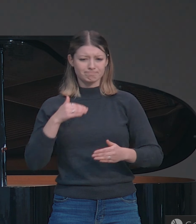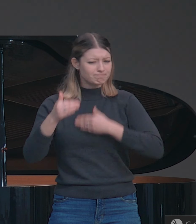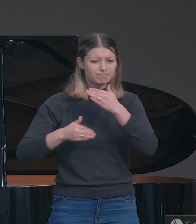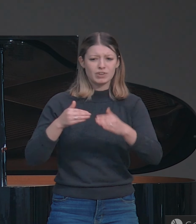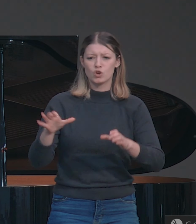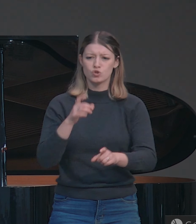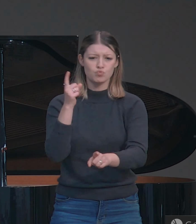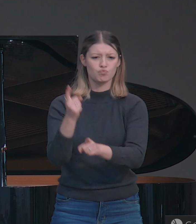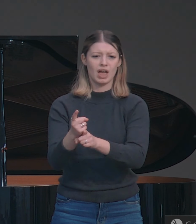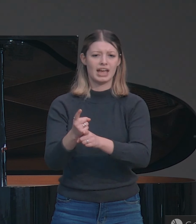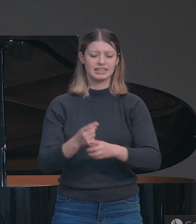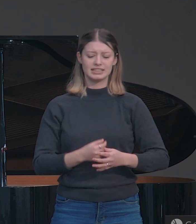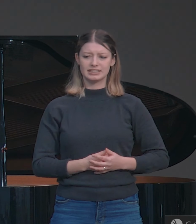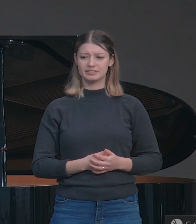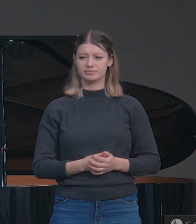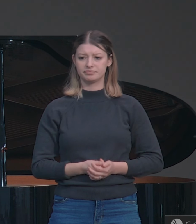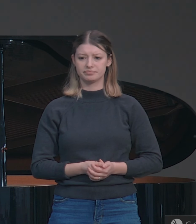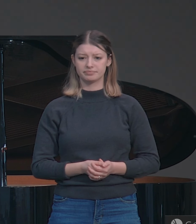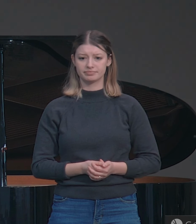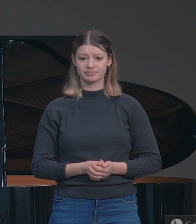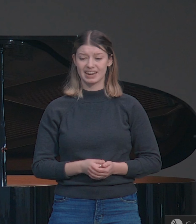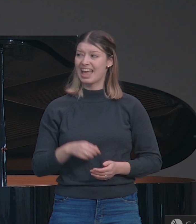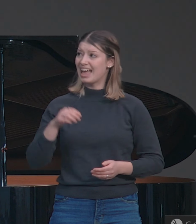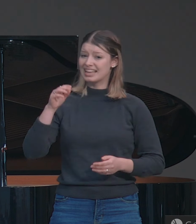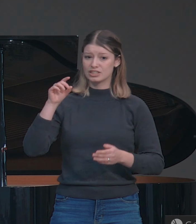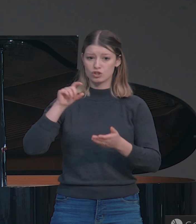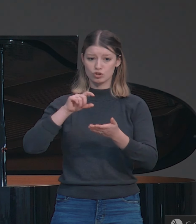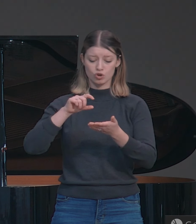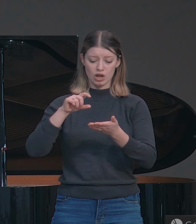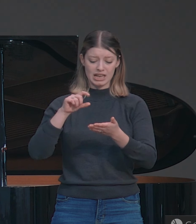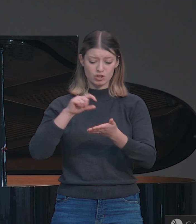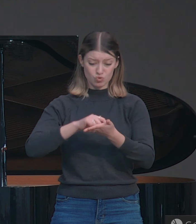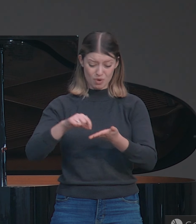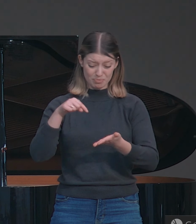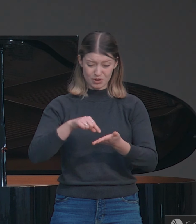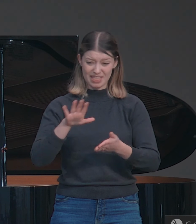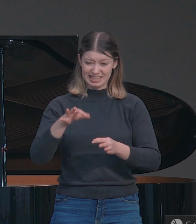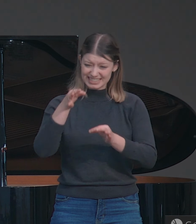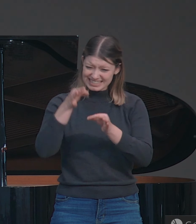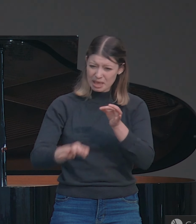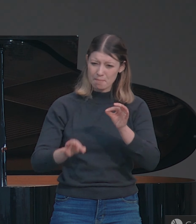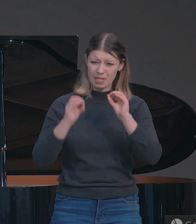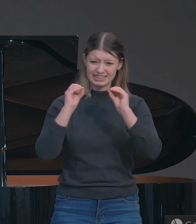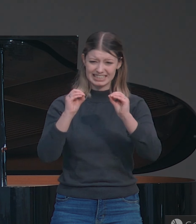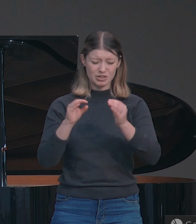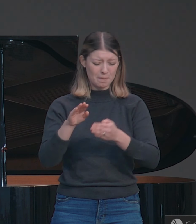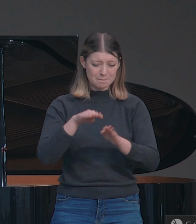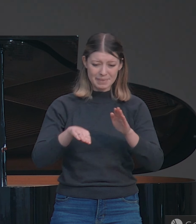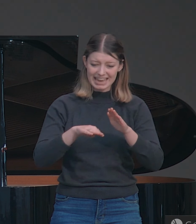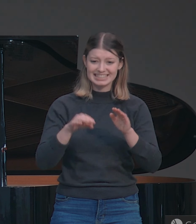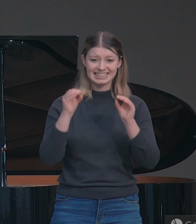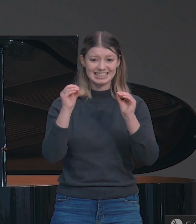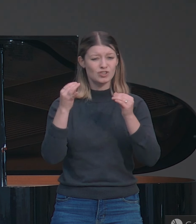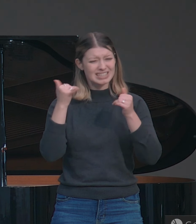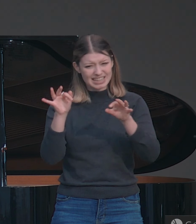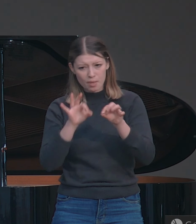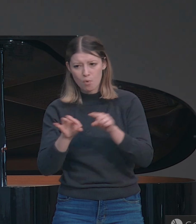to do that? Is the simple teaching of Scripture important to you? Or are you spiritually indifferent?